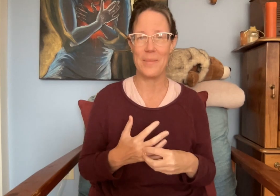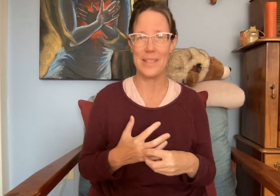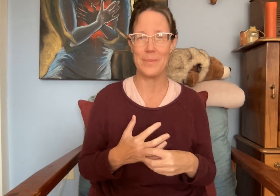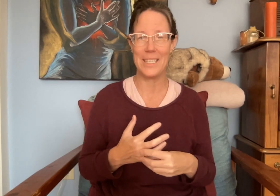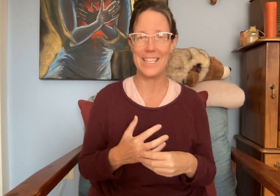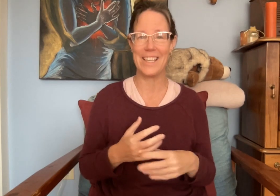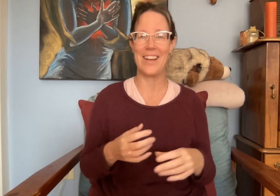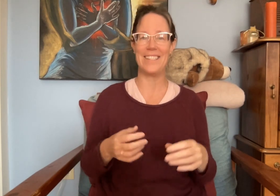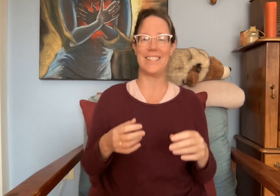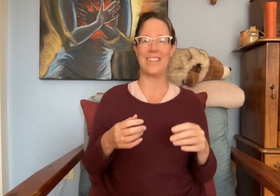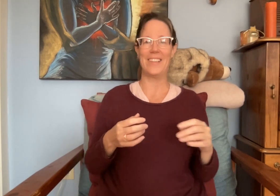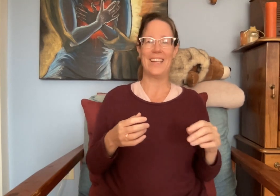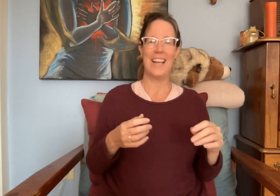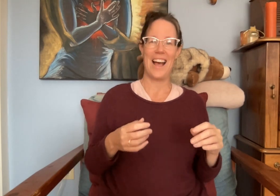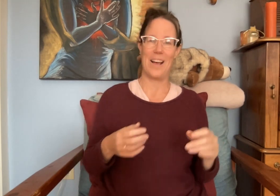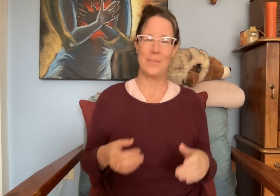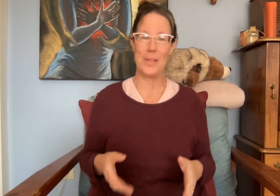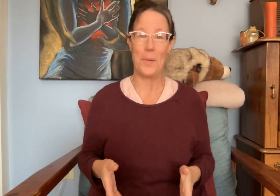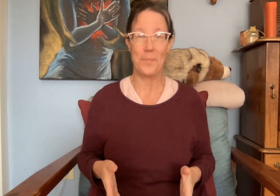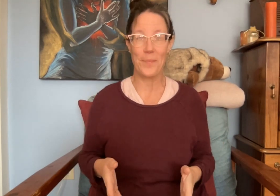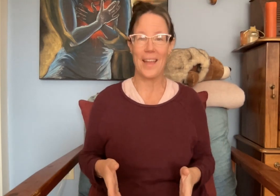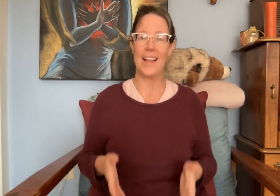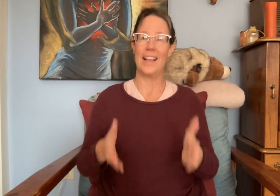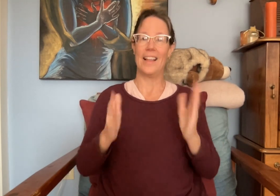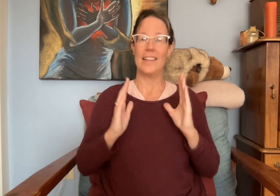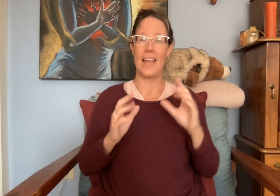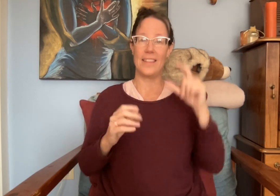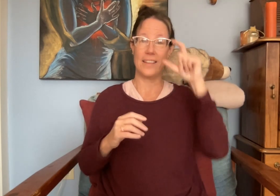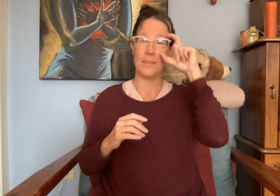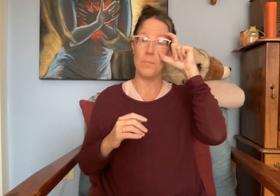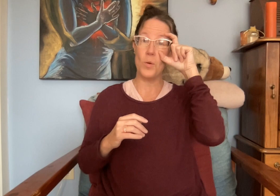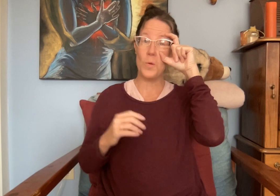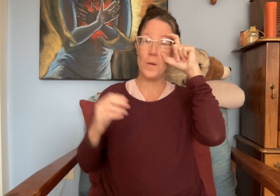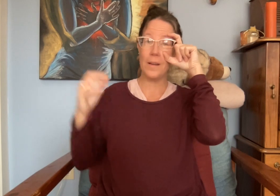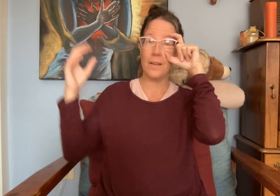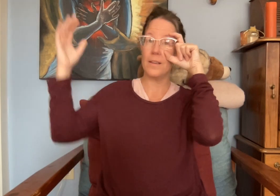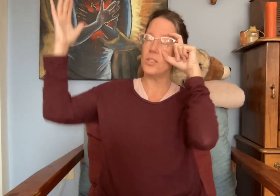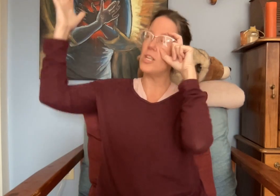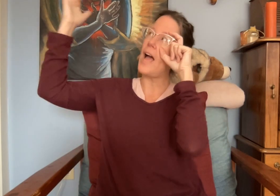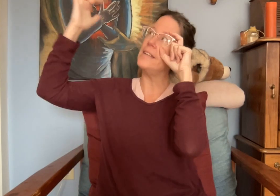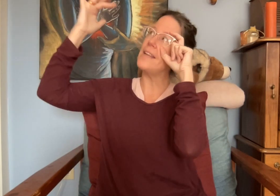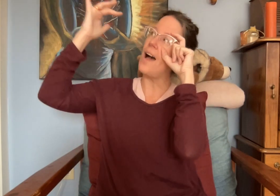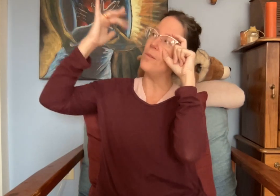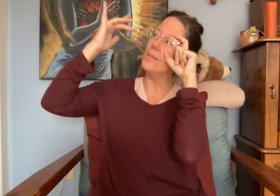as I'm teaching the rest here. So, let this moon shine down.